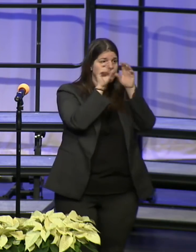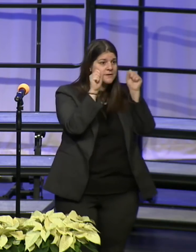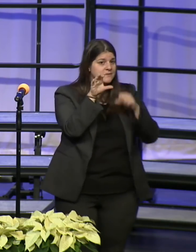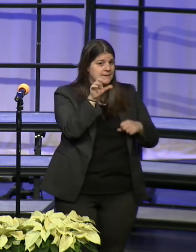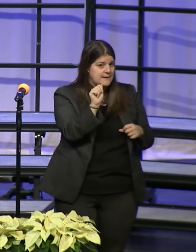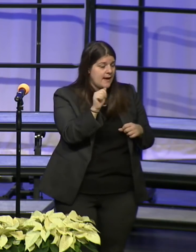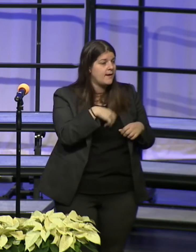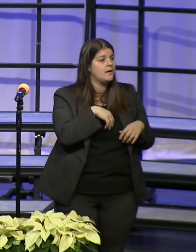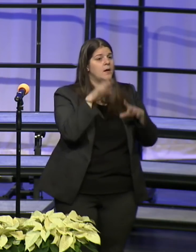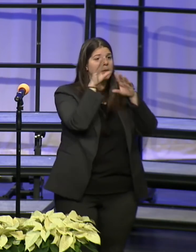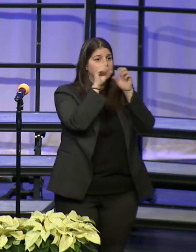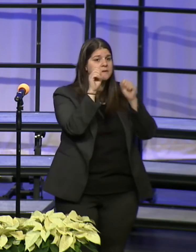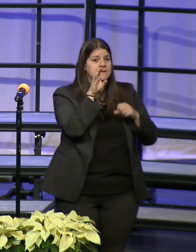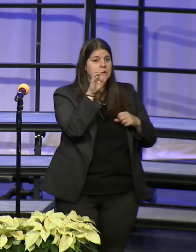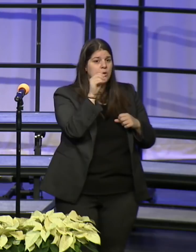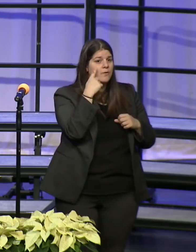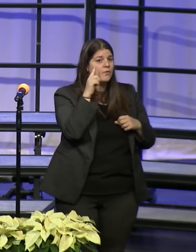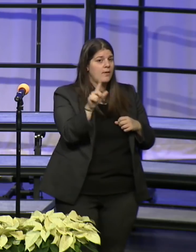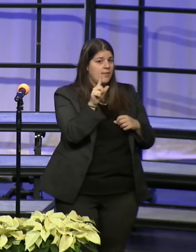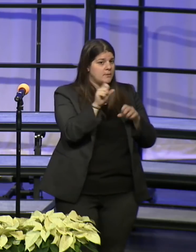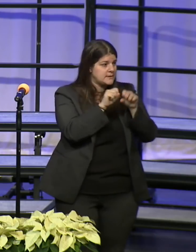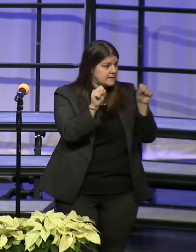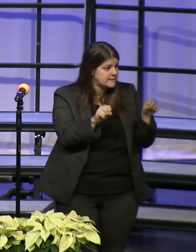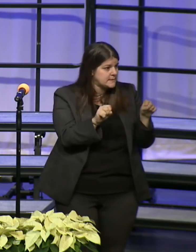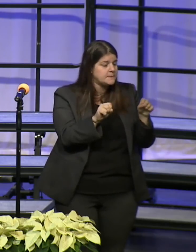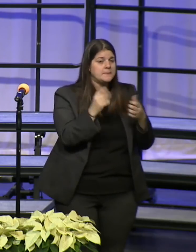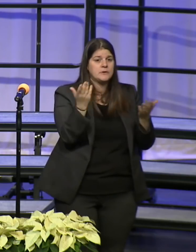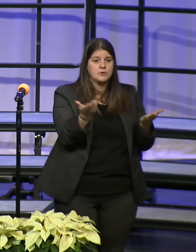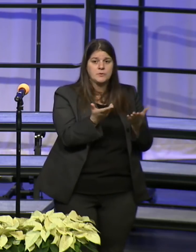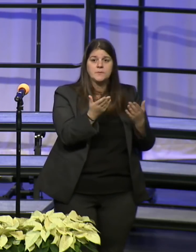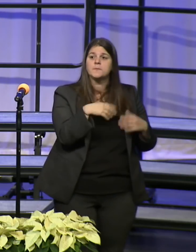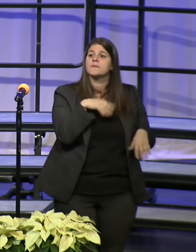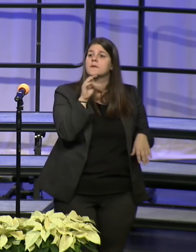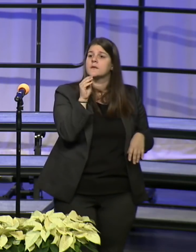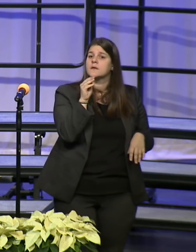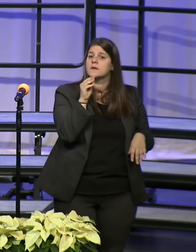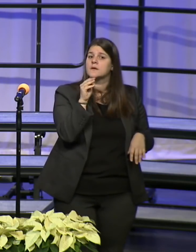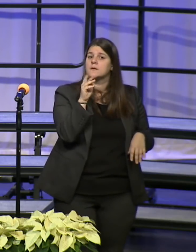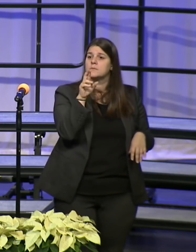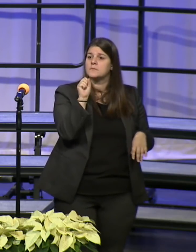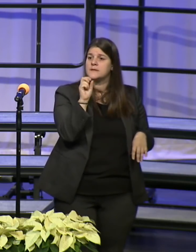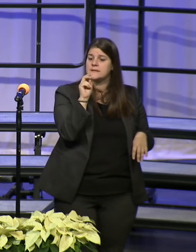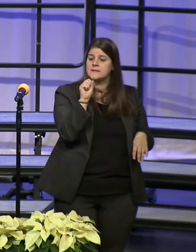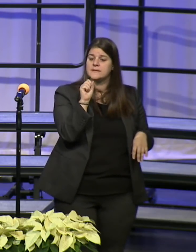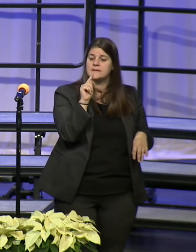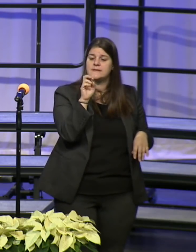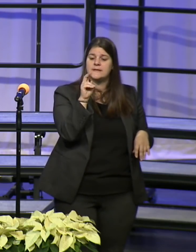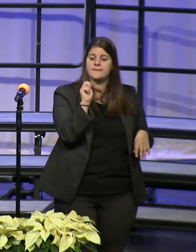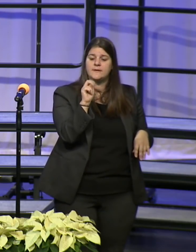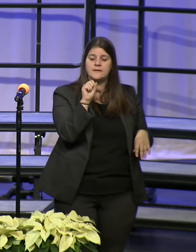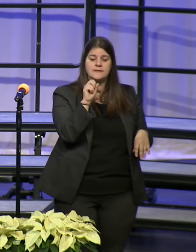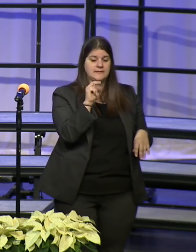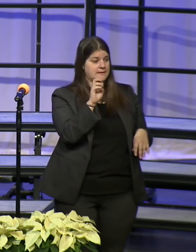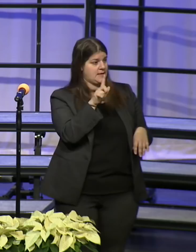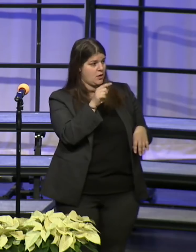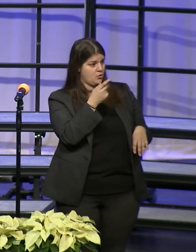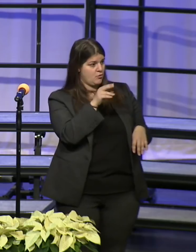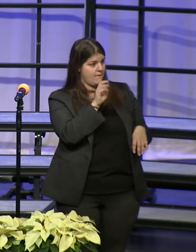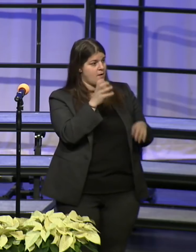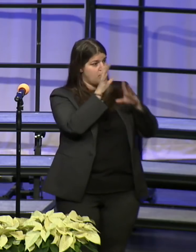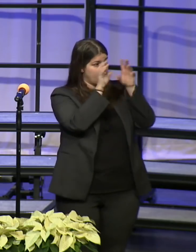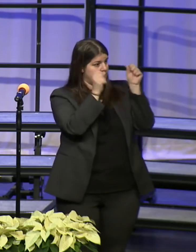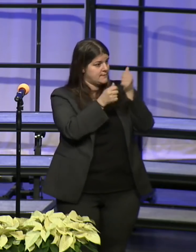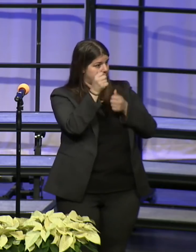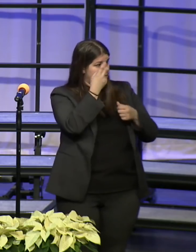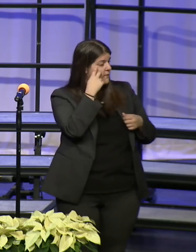president and CEO of the Howard County Library System. Mr. and Mrs. Stephen Snellgrove, who is the president of the Howard County General